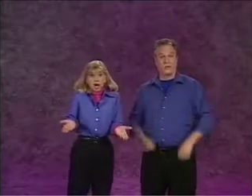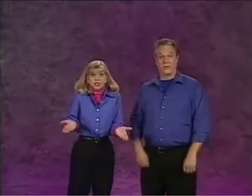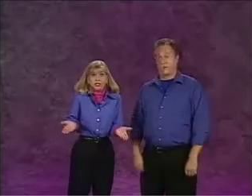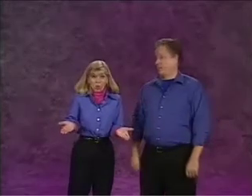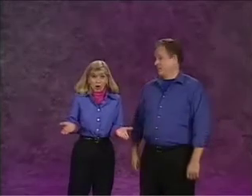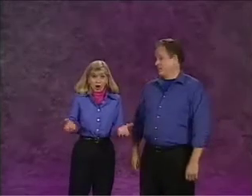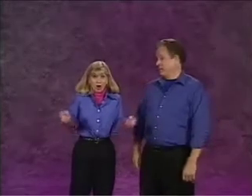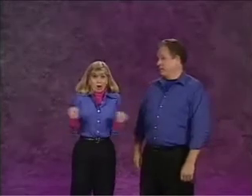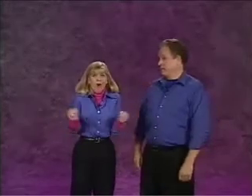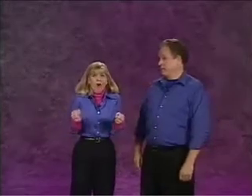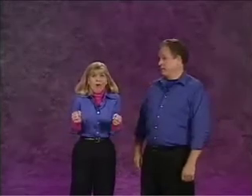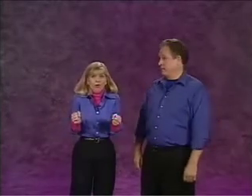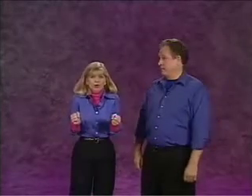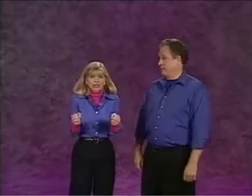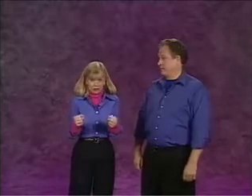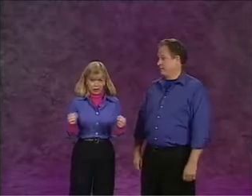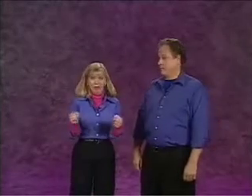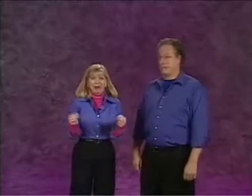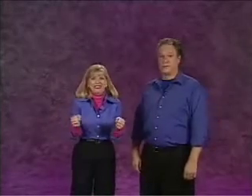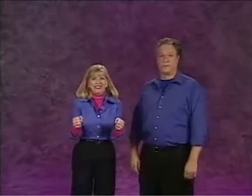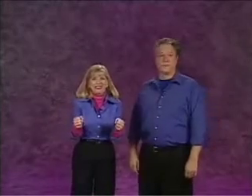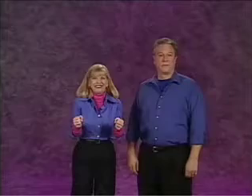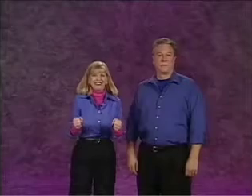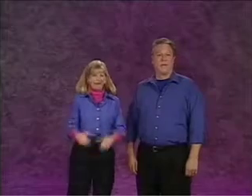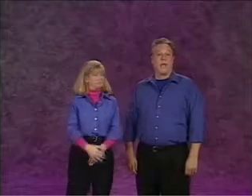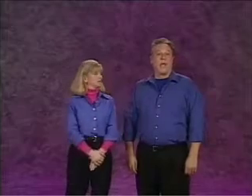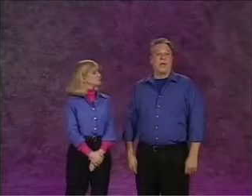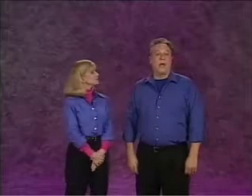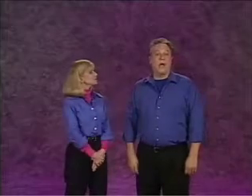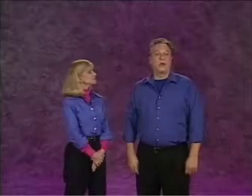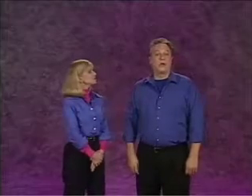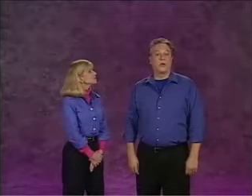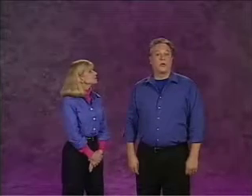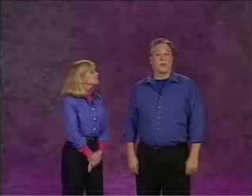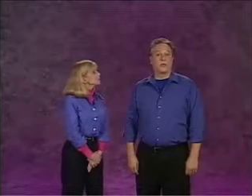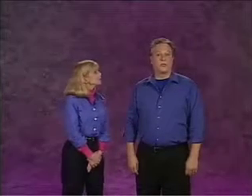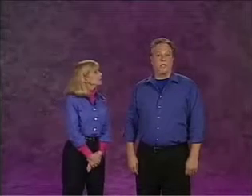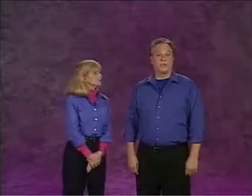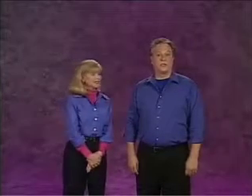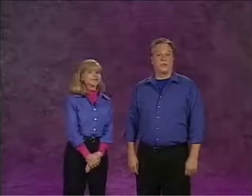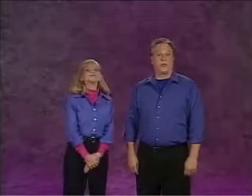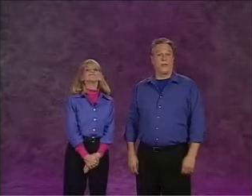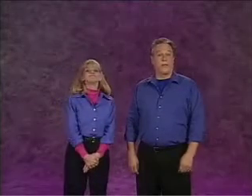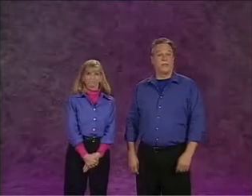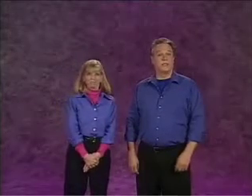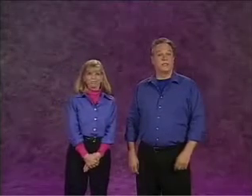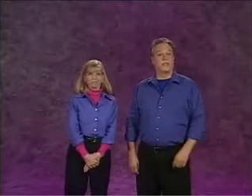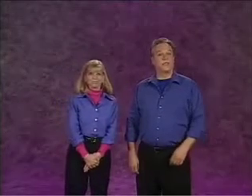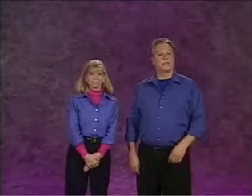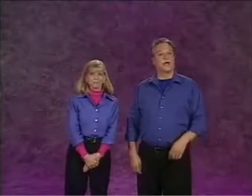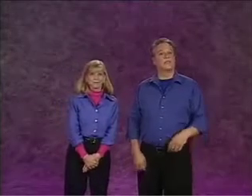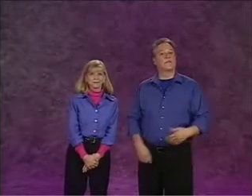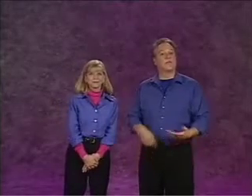because we are cold in the winter. Now you'll learn the associations that are the basis for the signs